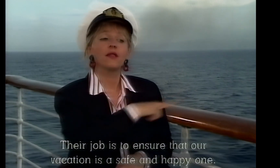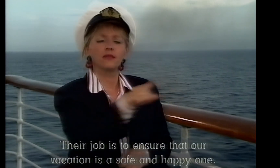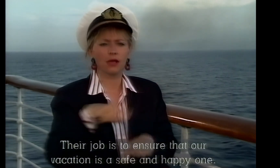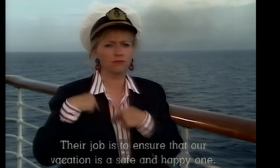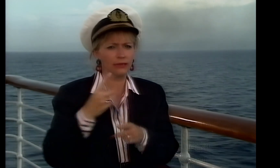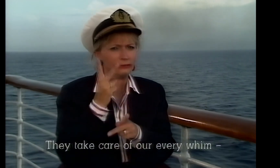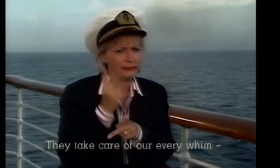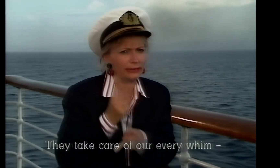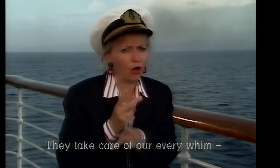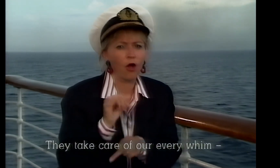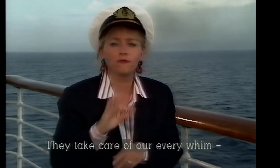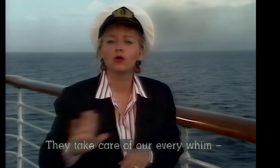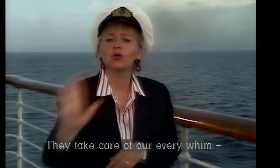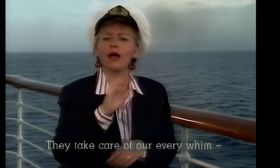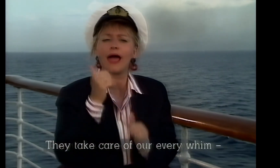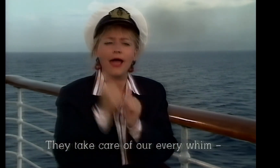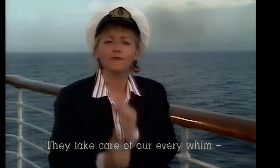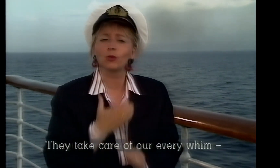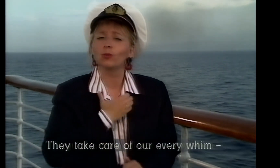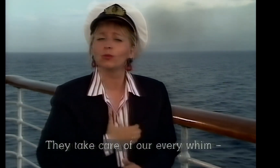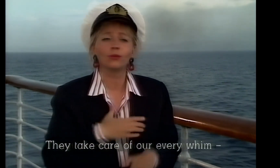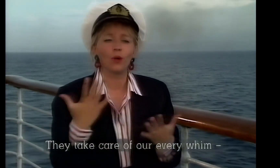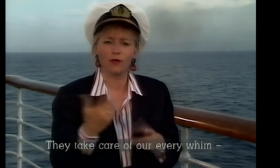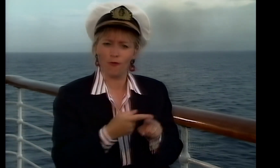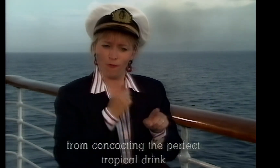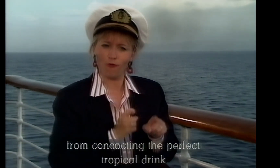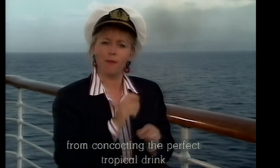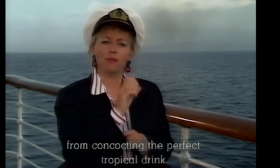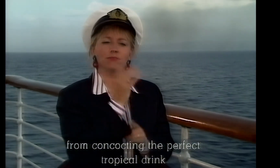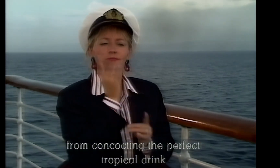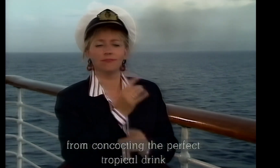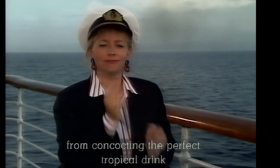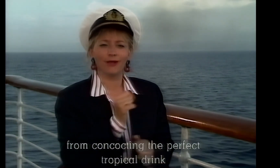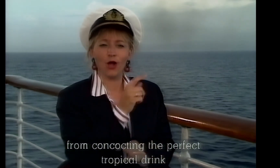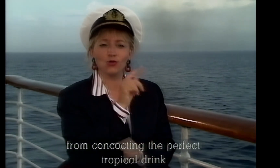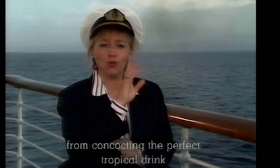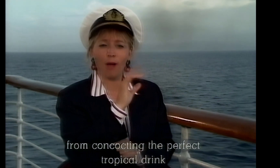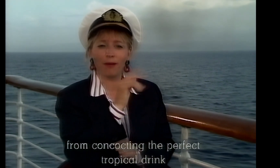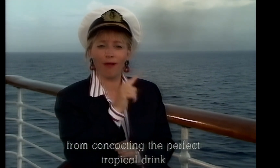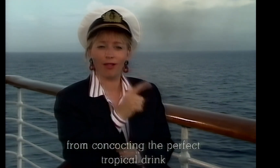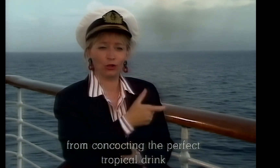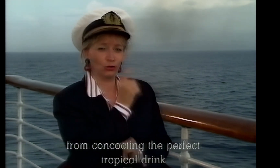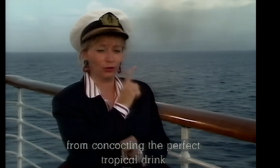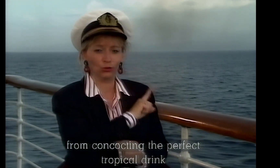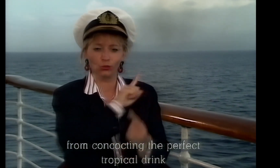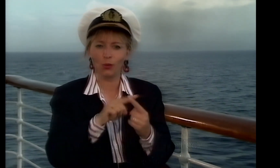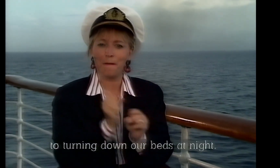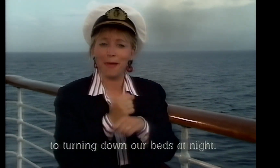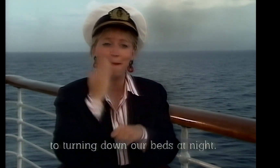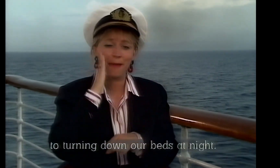one. They take care of our every whim, from concocting the perfect tropical drink to turning down our beds